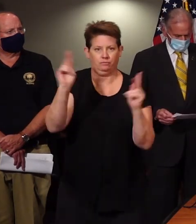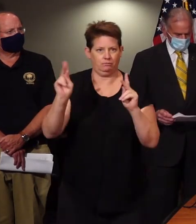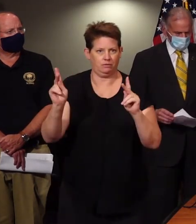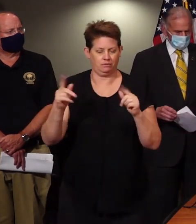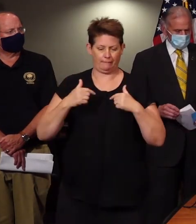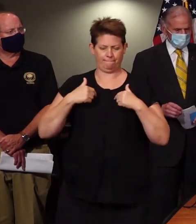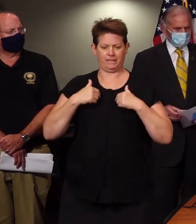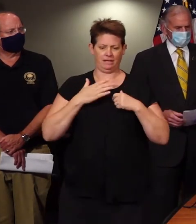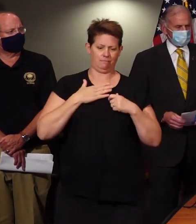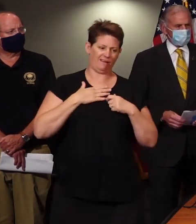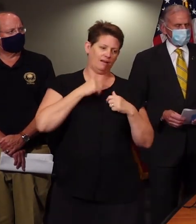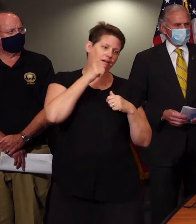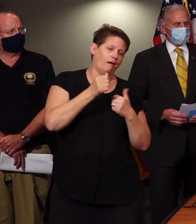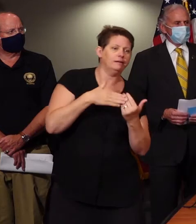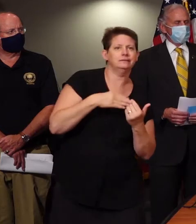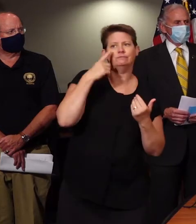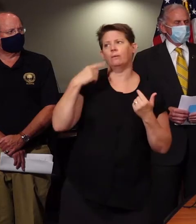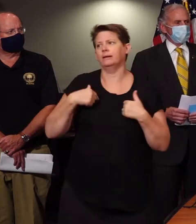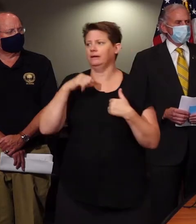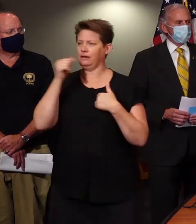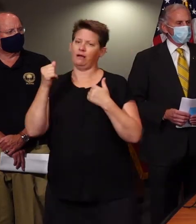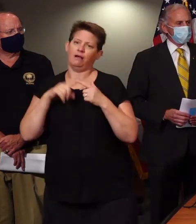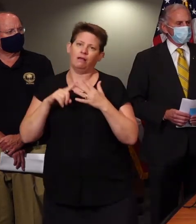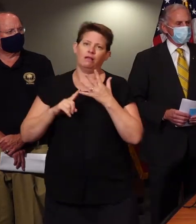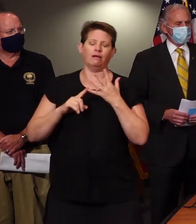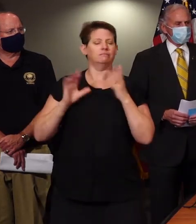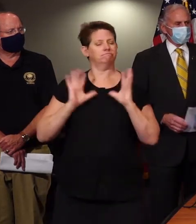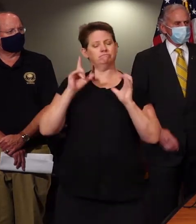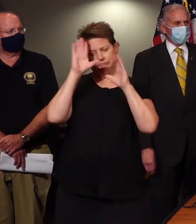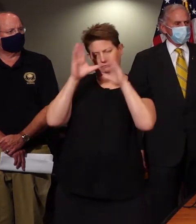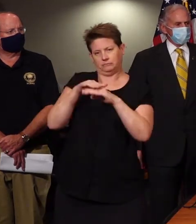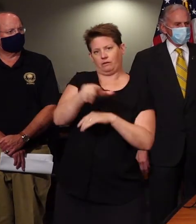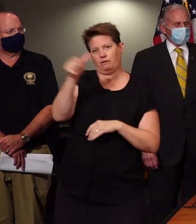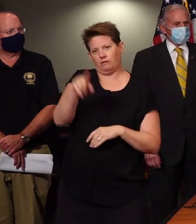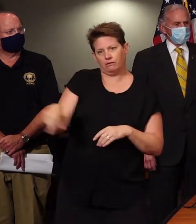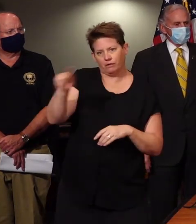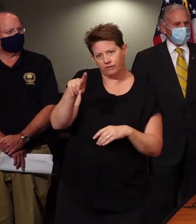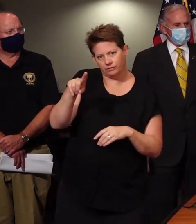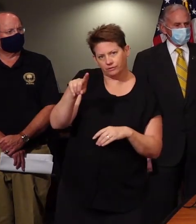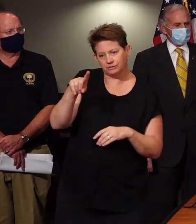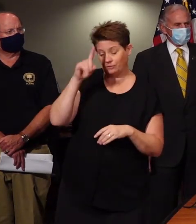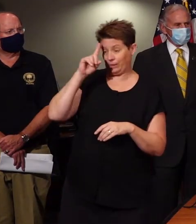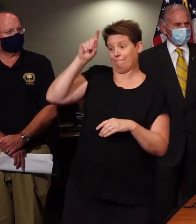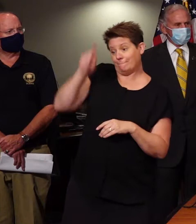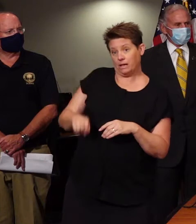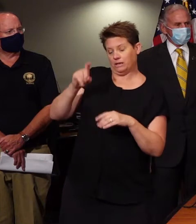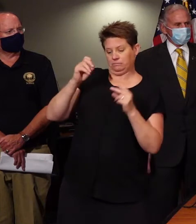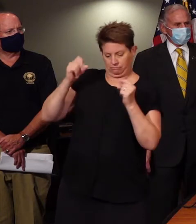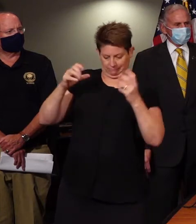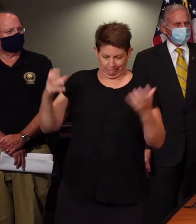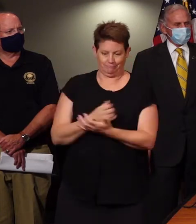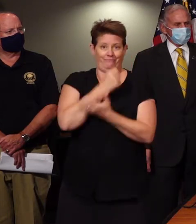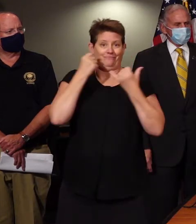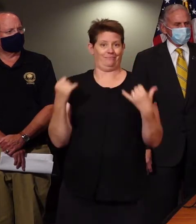inconvenience and the sacrifice that's being asked of us all. And if we don't take that action now, if we don't social distance, if we don't